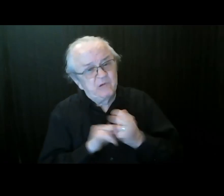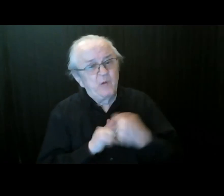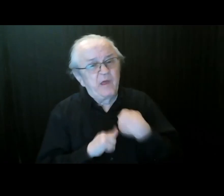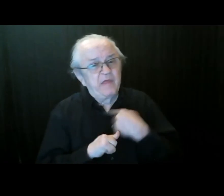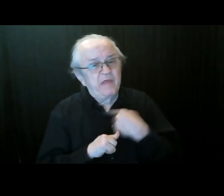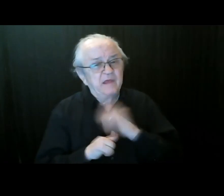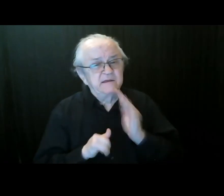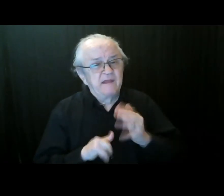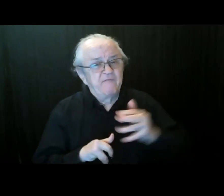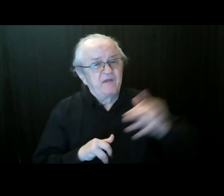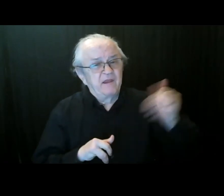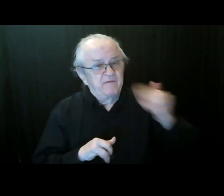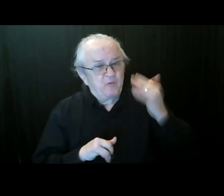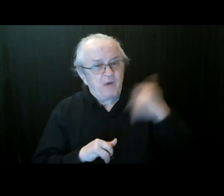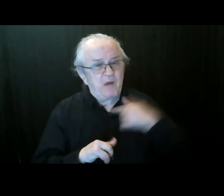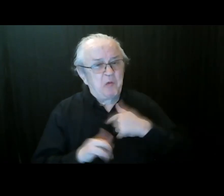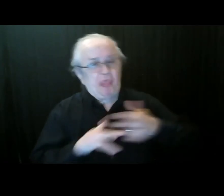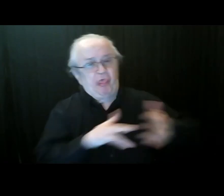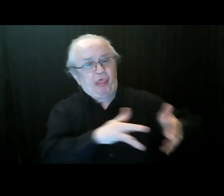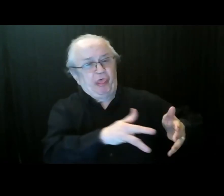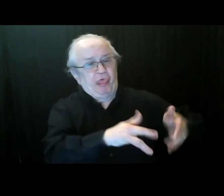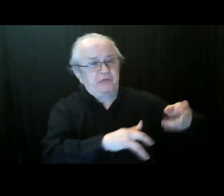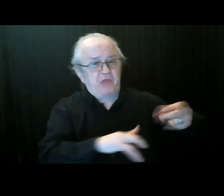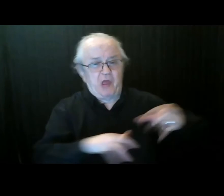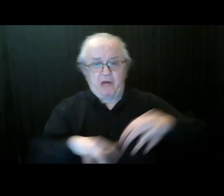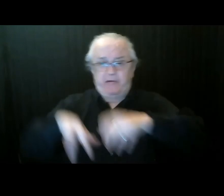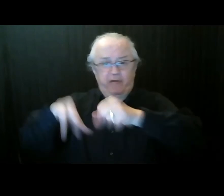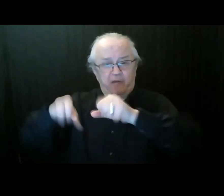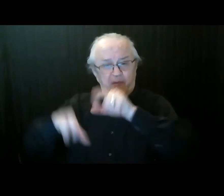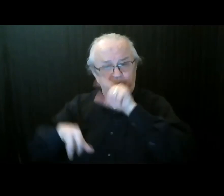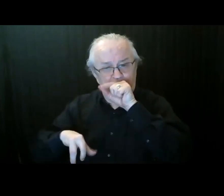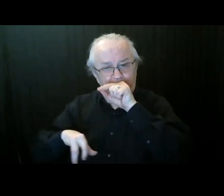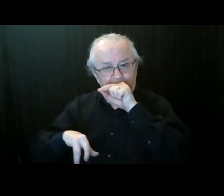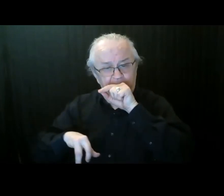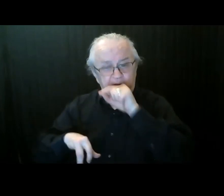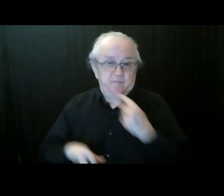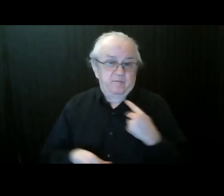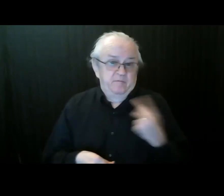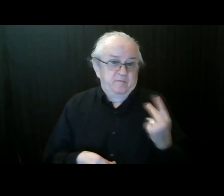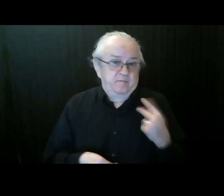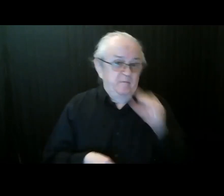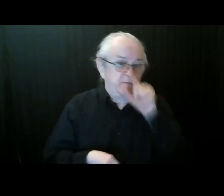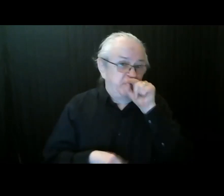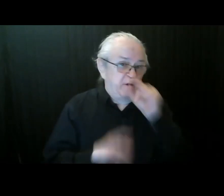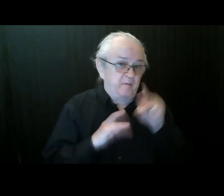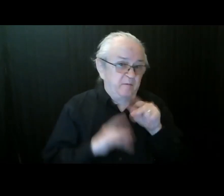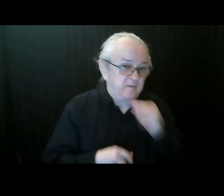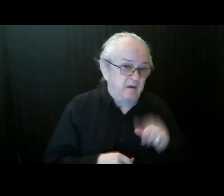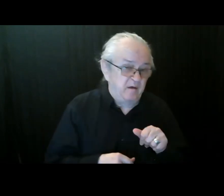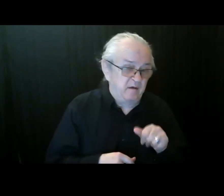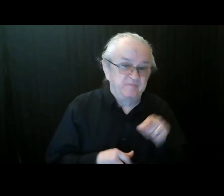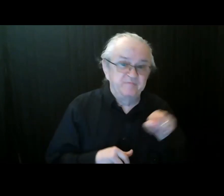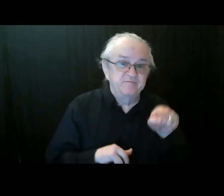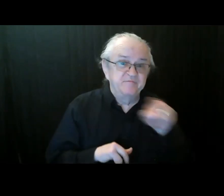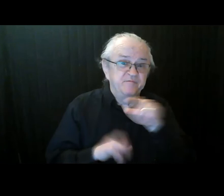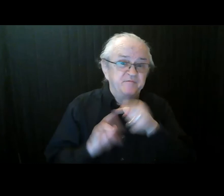and the same. Bird people are different from you and me. We don't know any bird people. We know bird